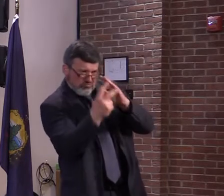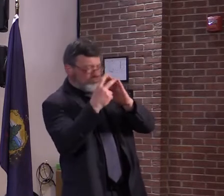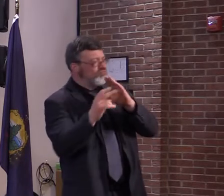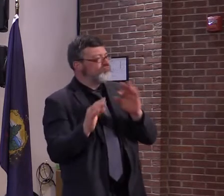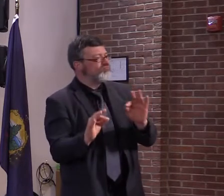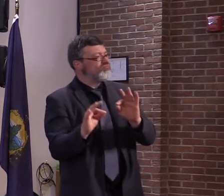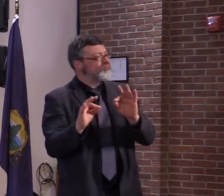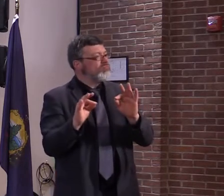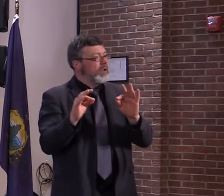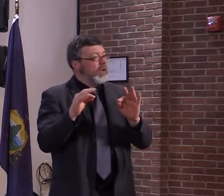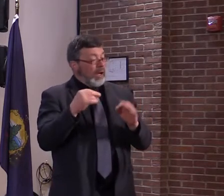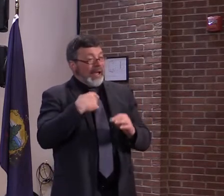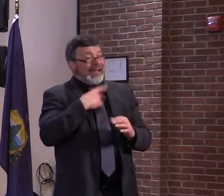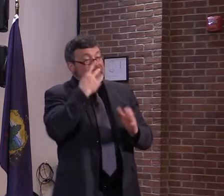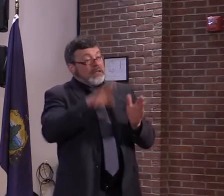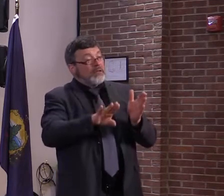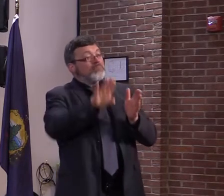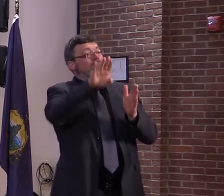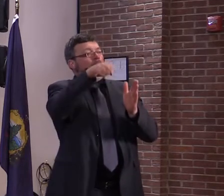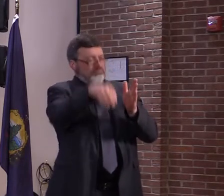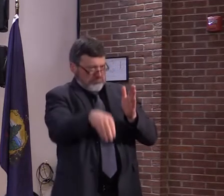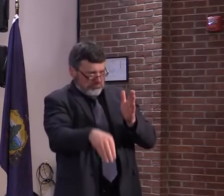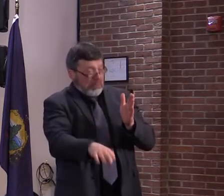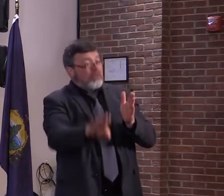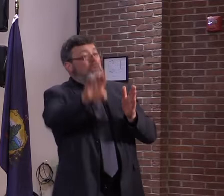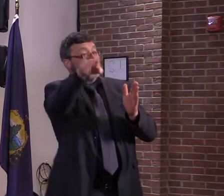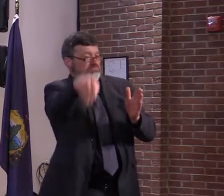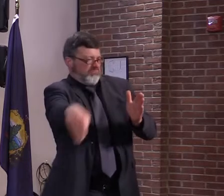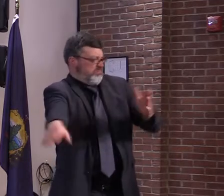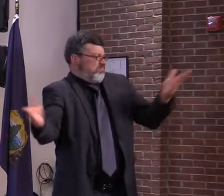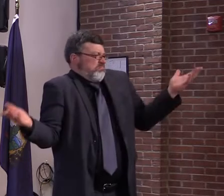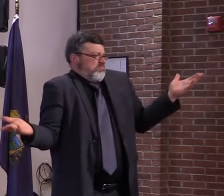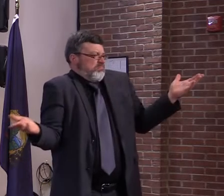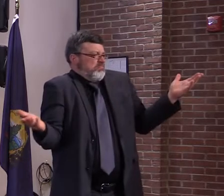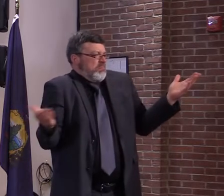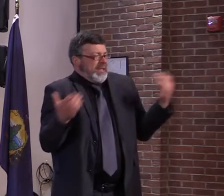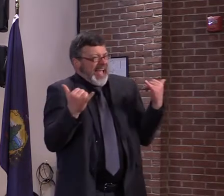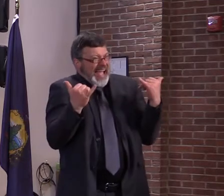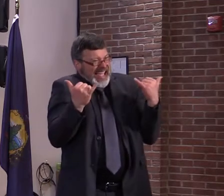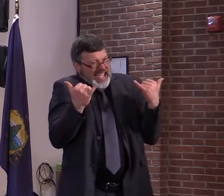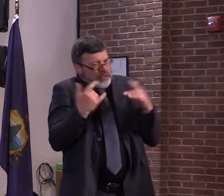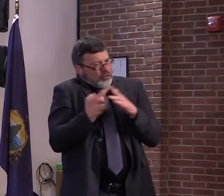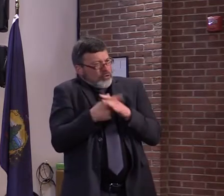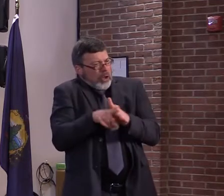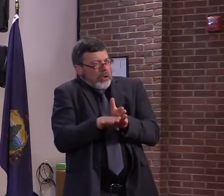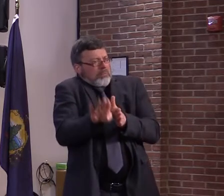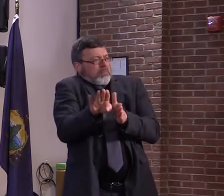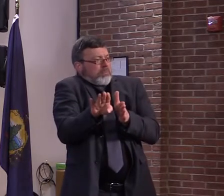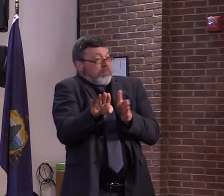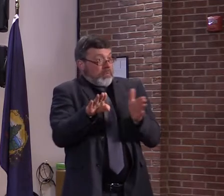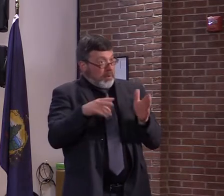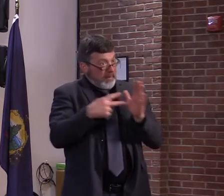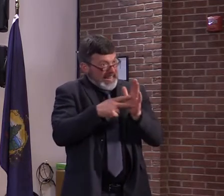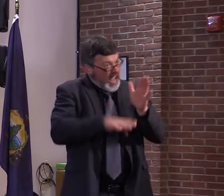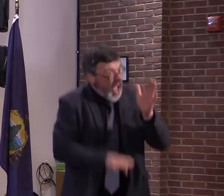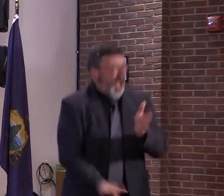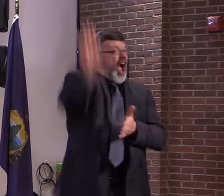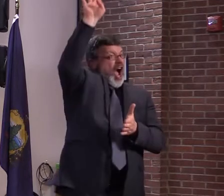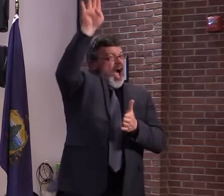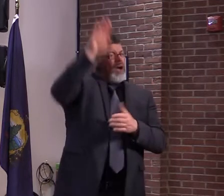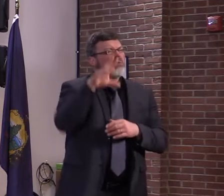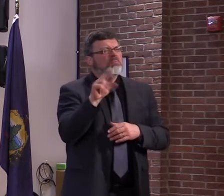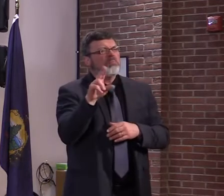that curve, which is drastically different than where it was, not too many weeks ago when we were in the full stage of